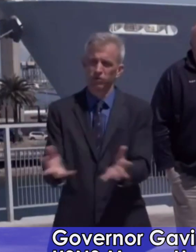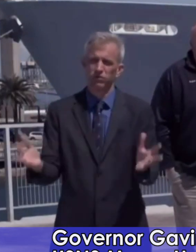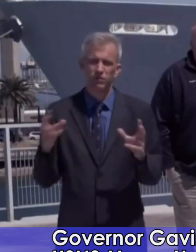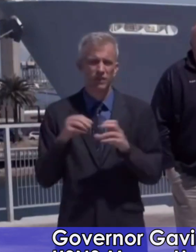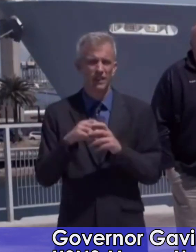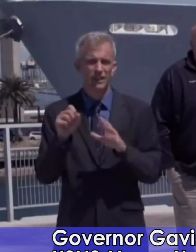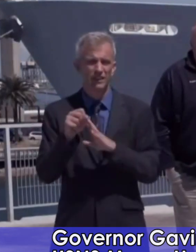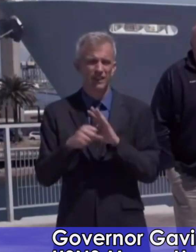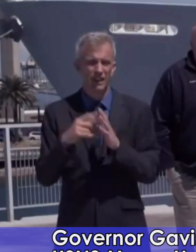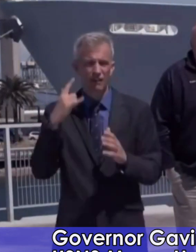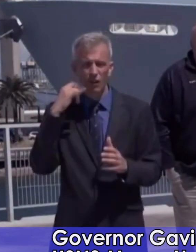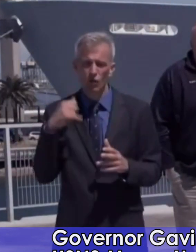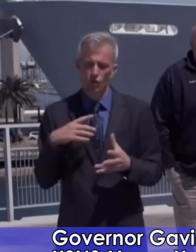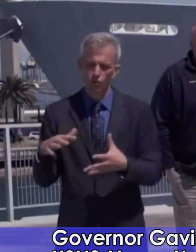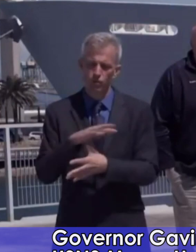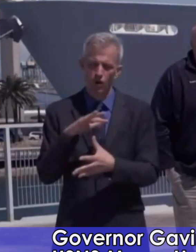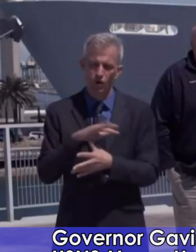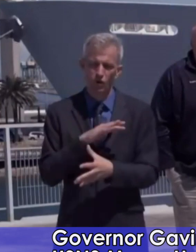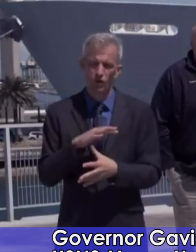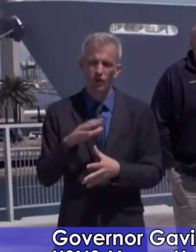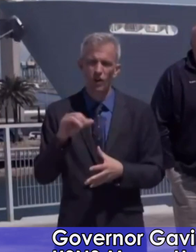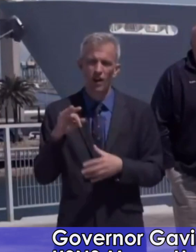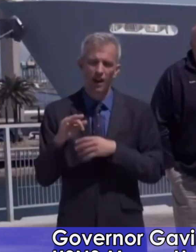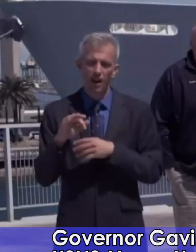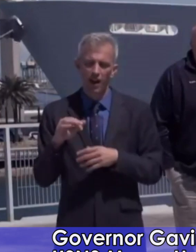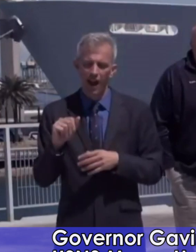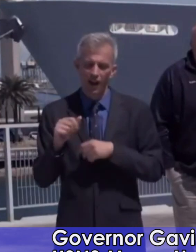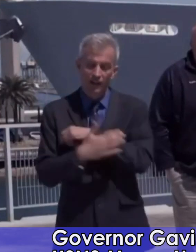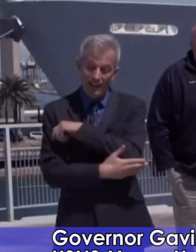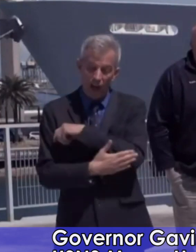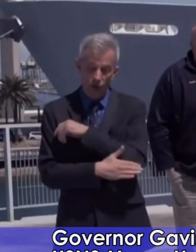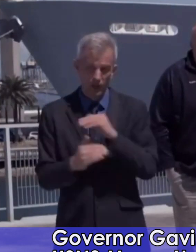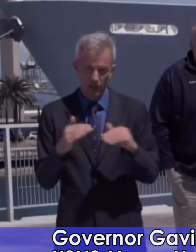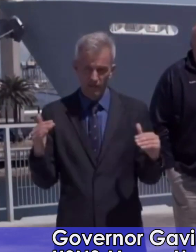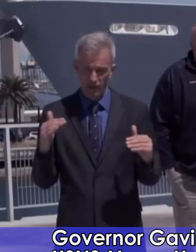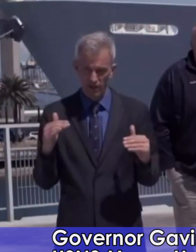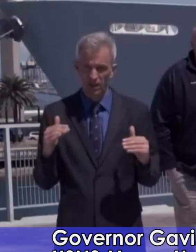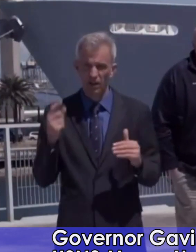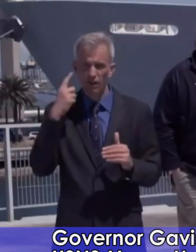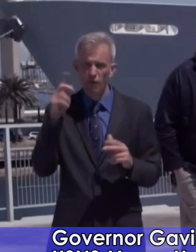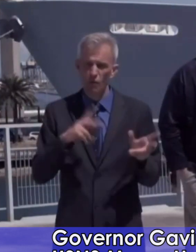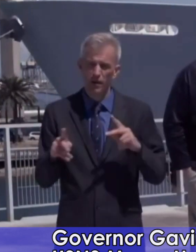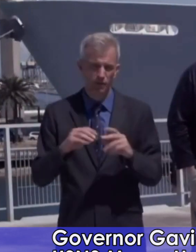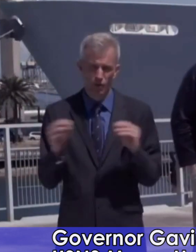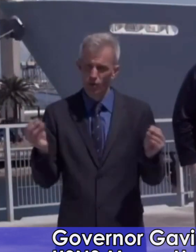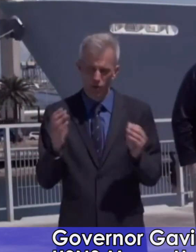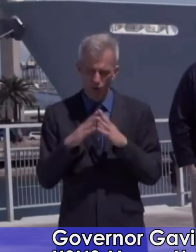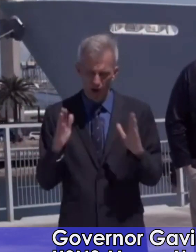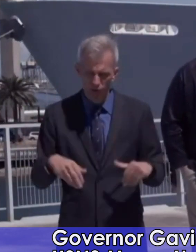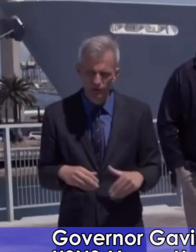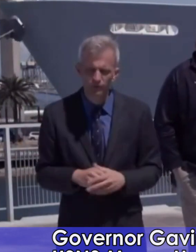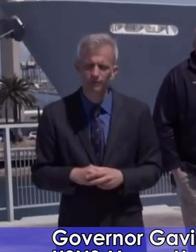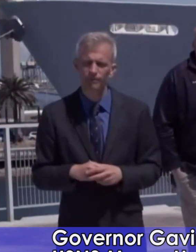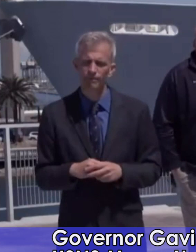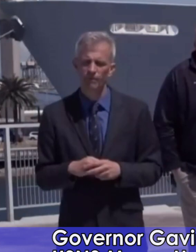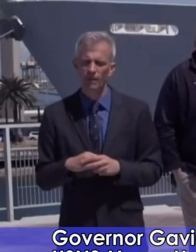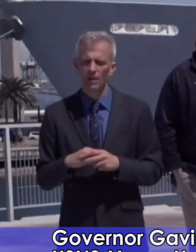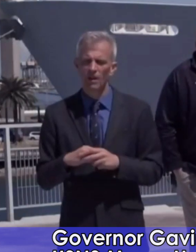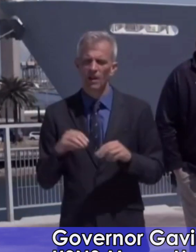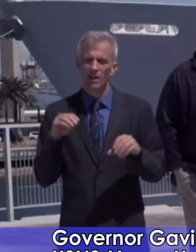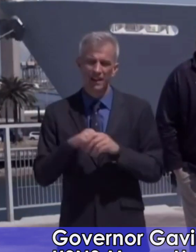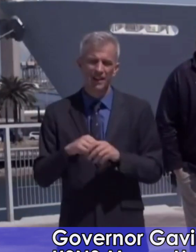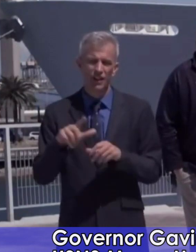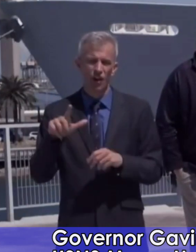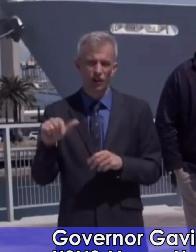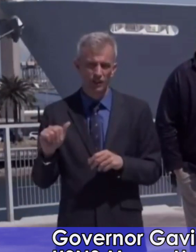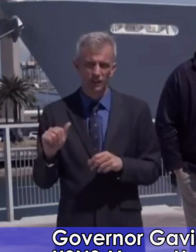California for prioritization at the county level for homeless individuals. We have just in Los Angeles, the